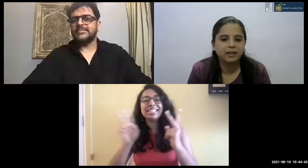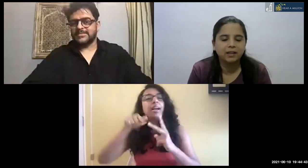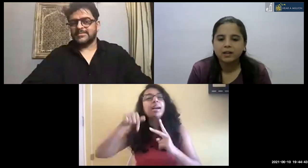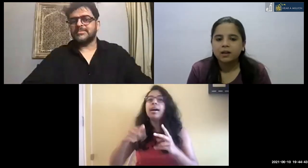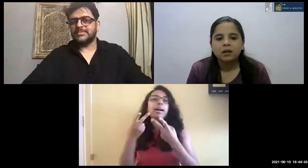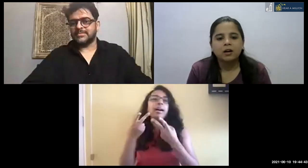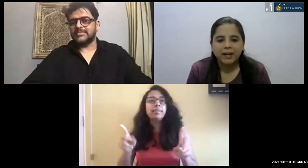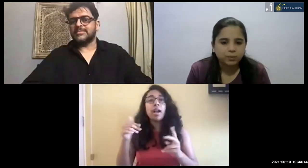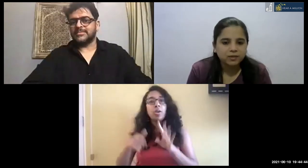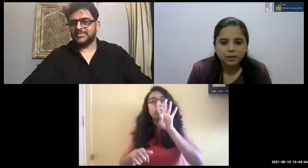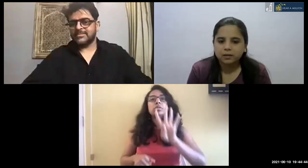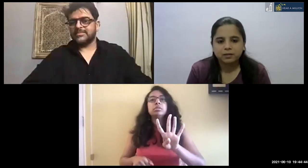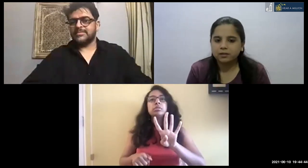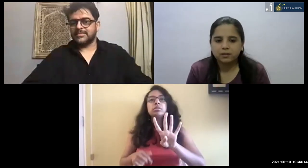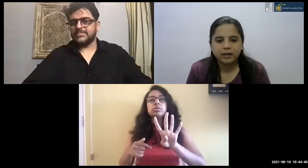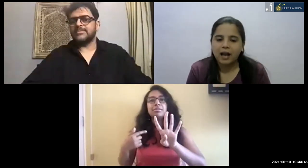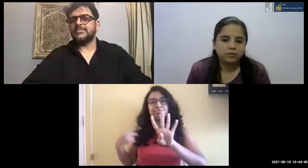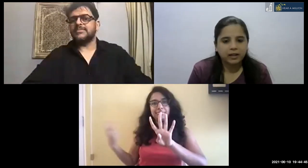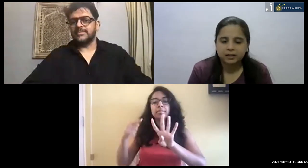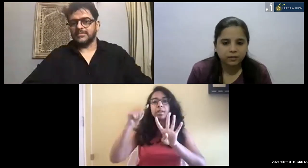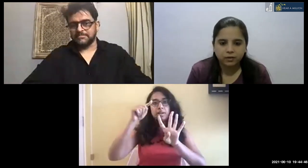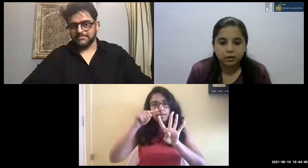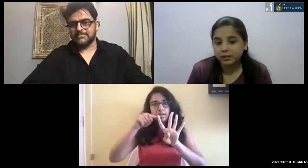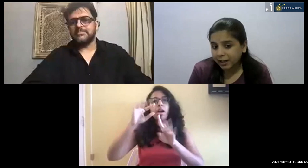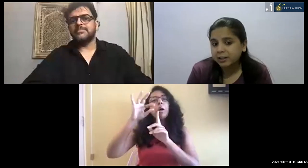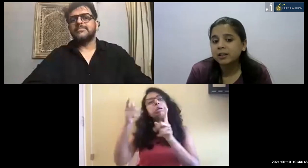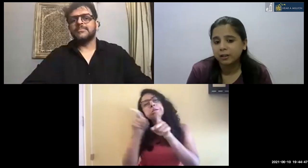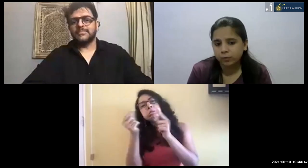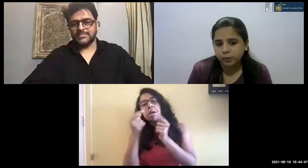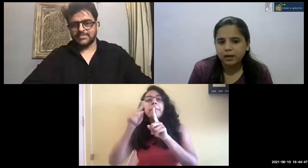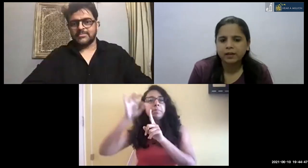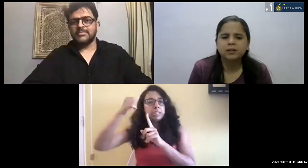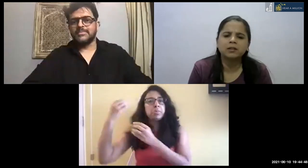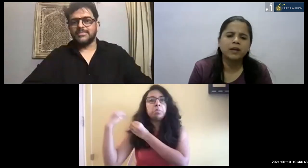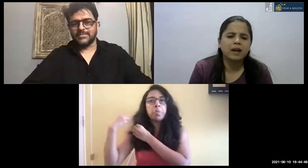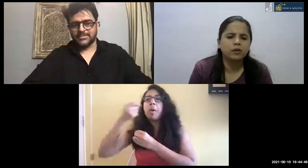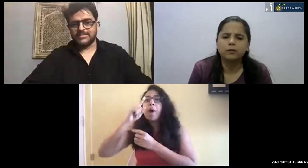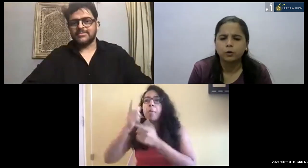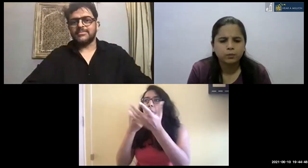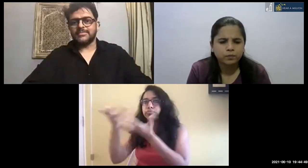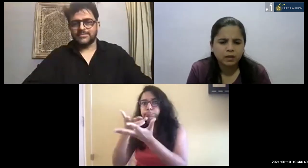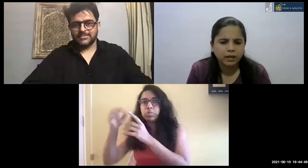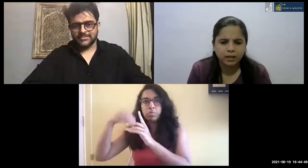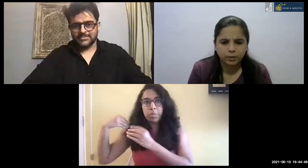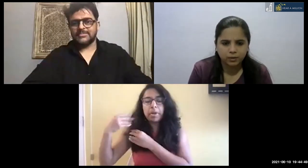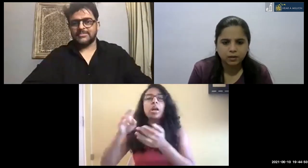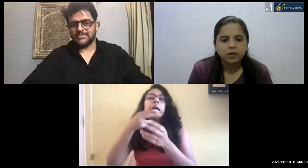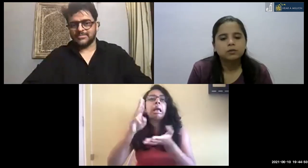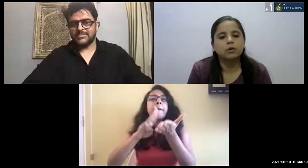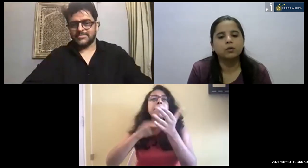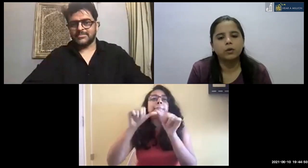and the vice principal, they are the different. They are the deaf people, and other we have only 4 hearing